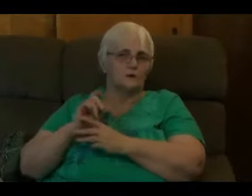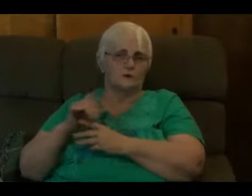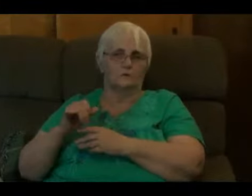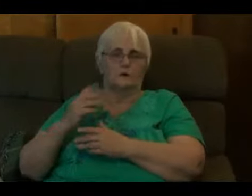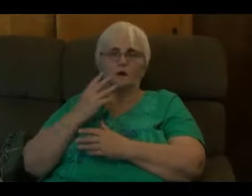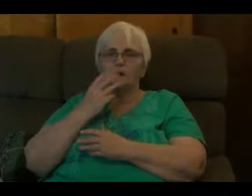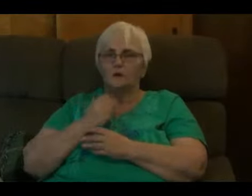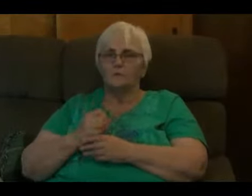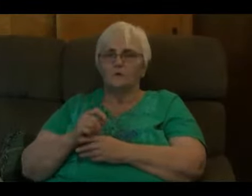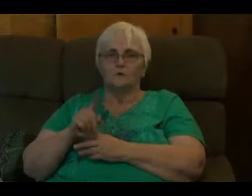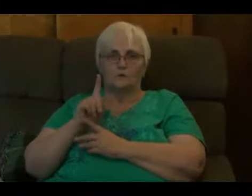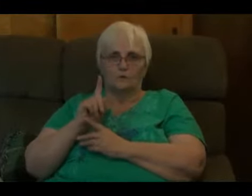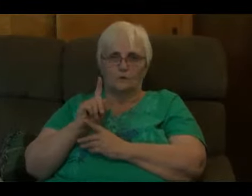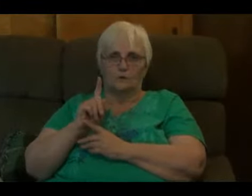1.